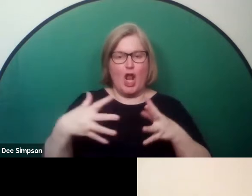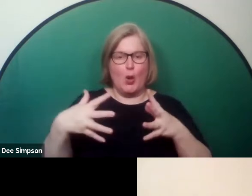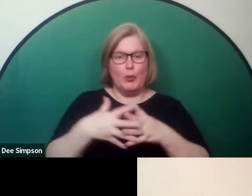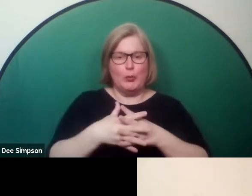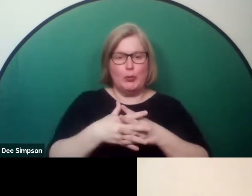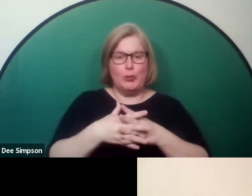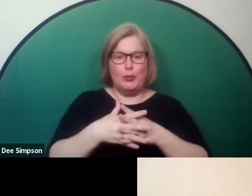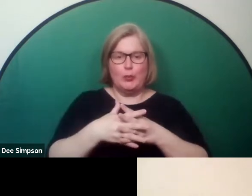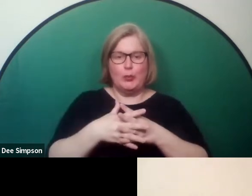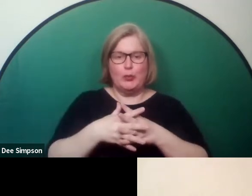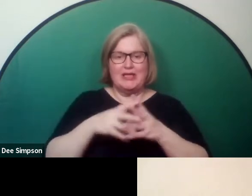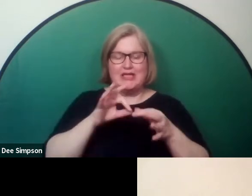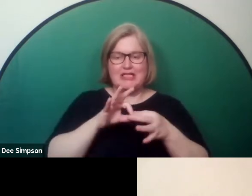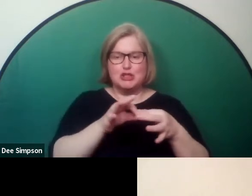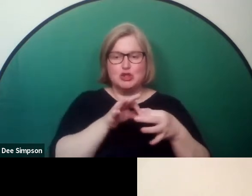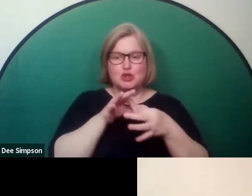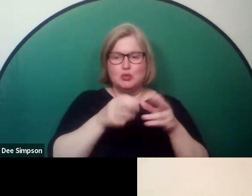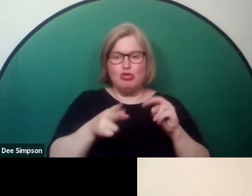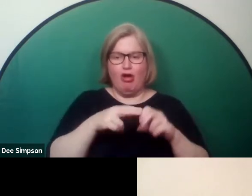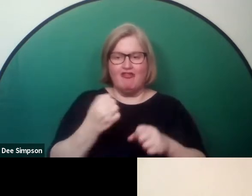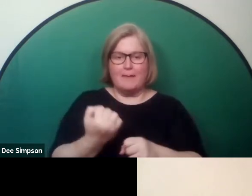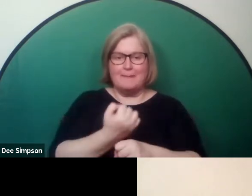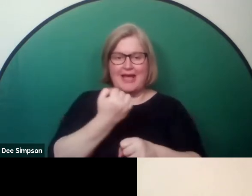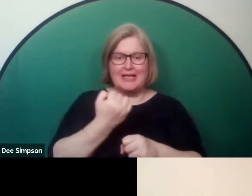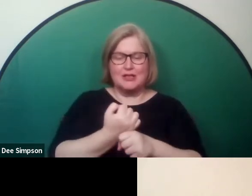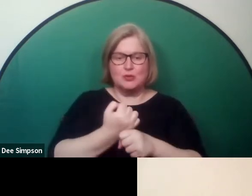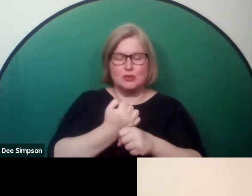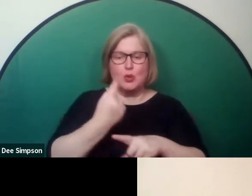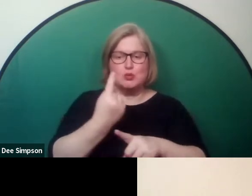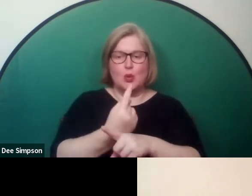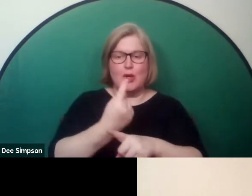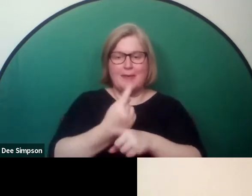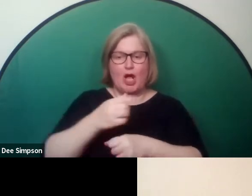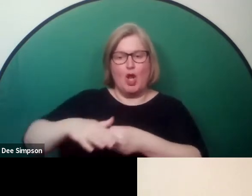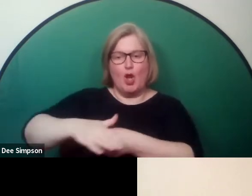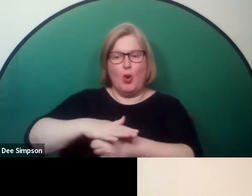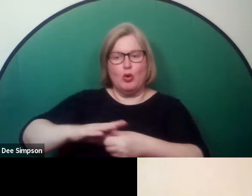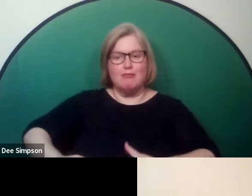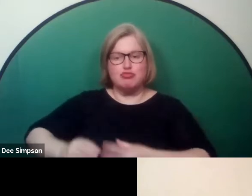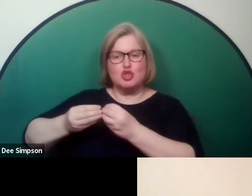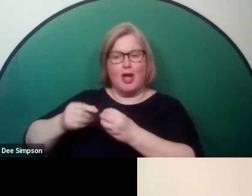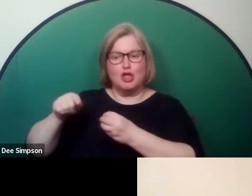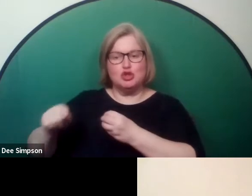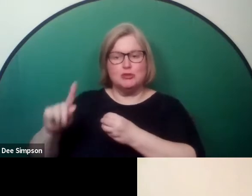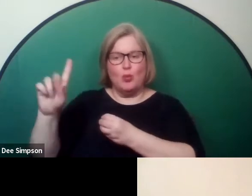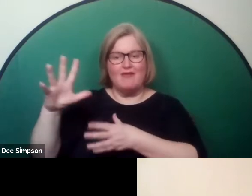core benefits of local production for inclusive and sustainable